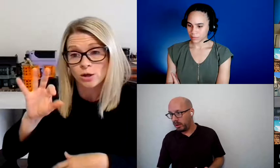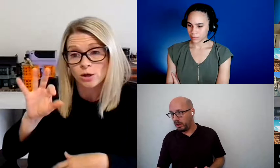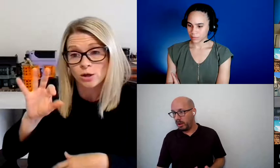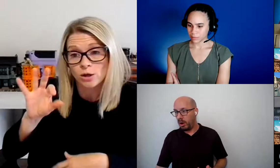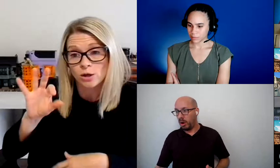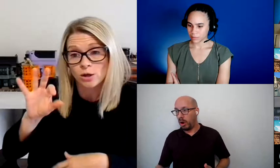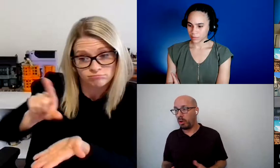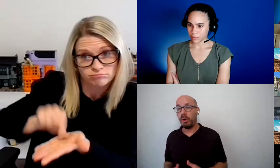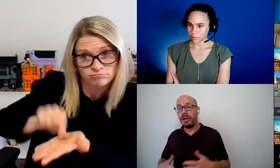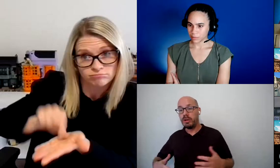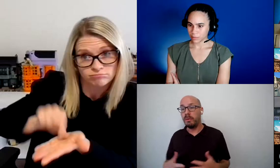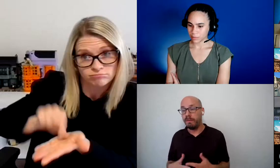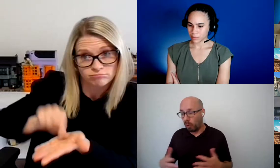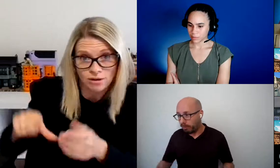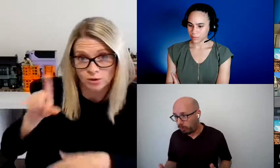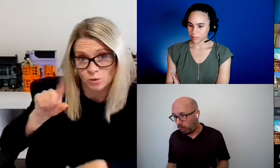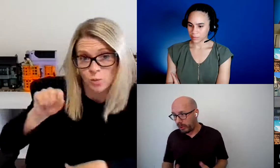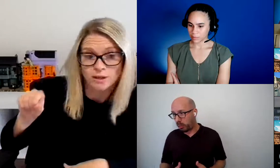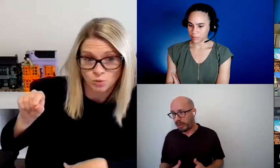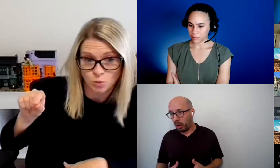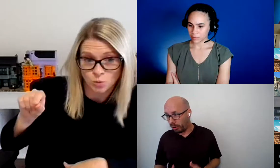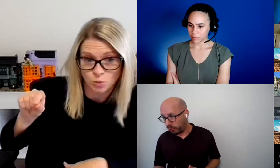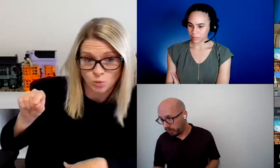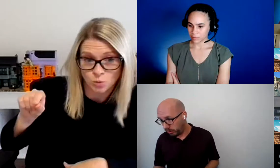Now, according to a Forbes 2020 article,